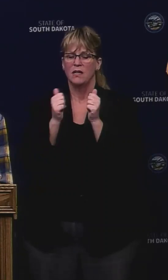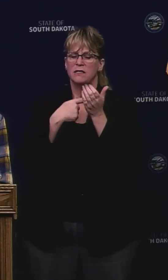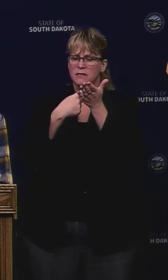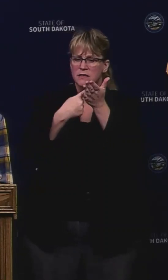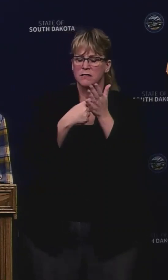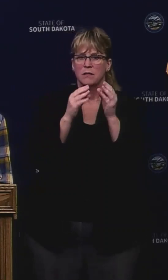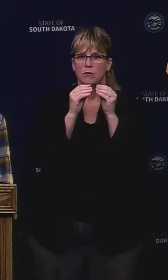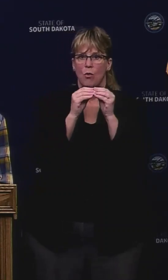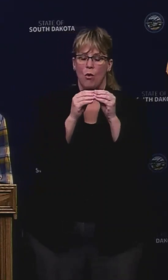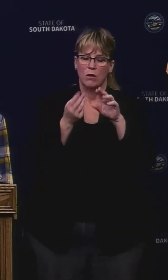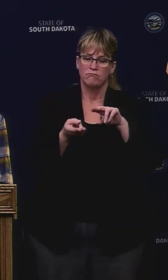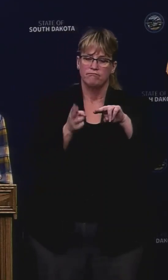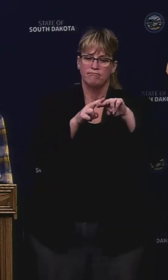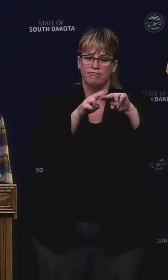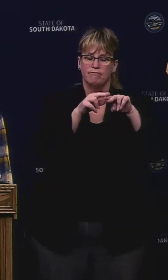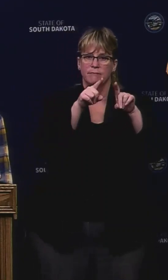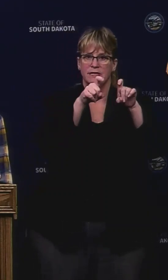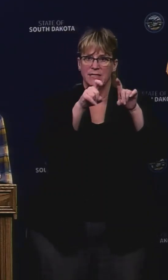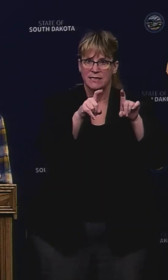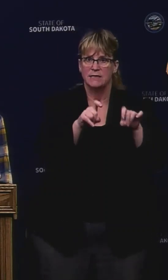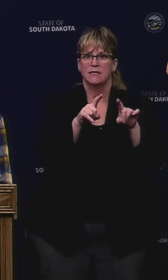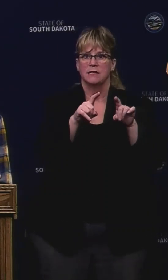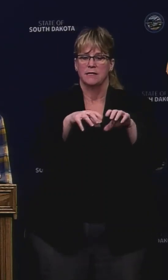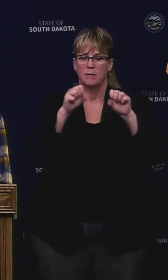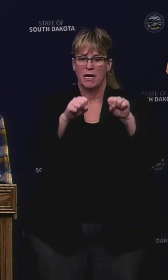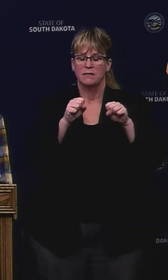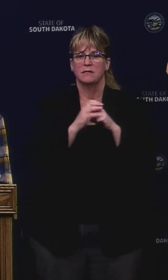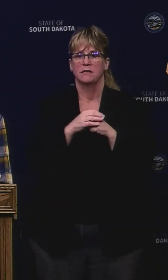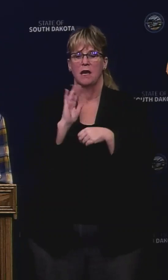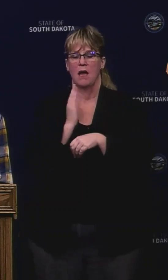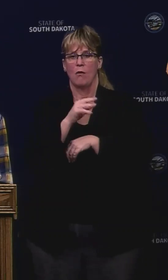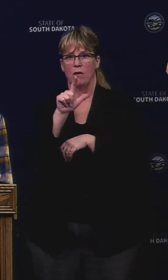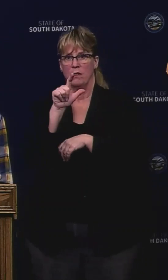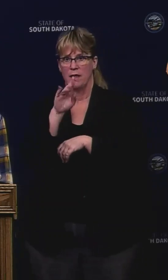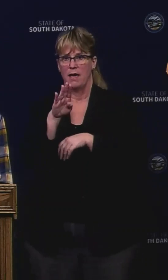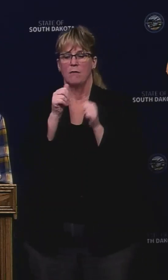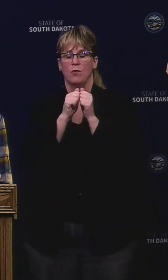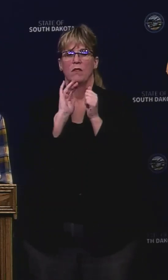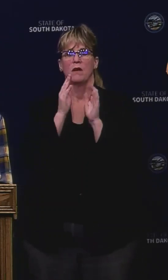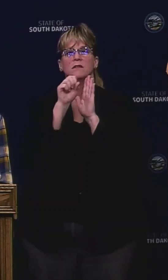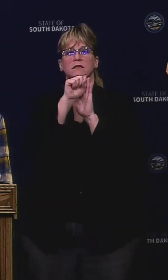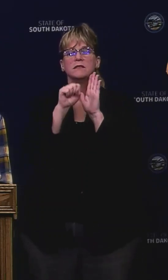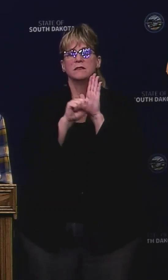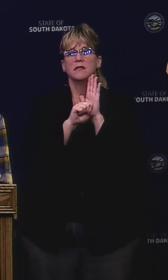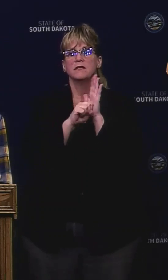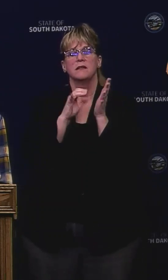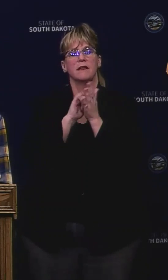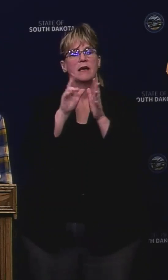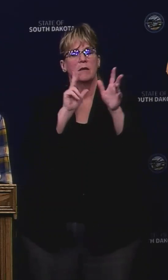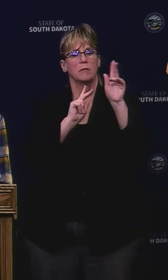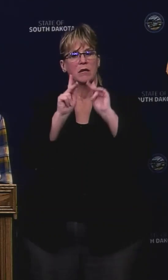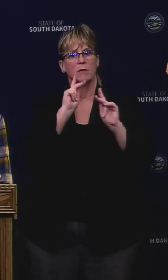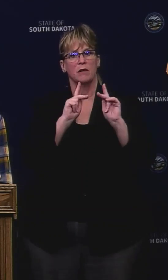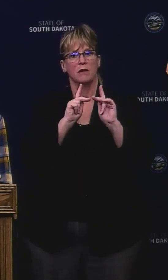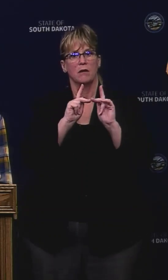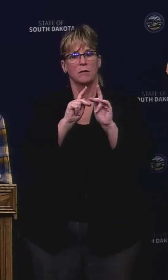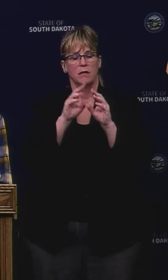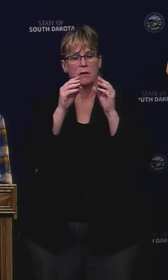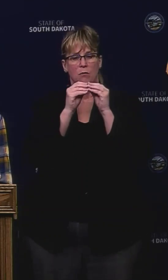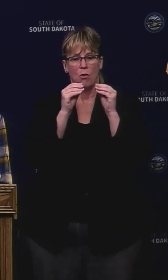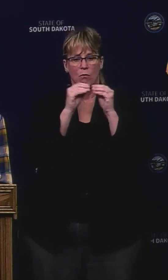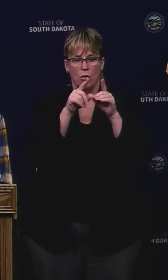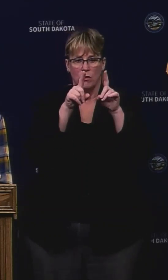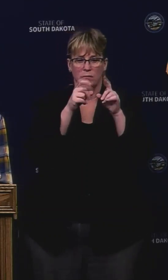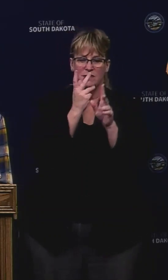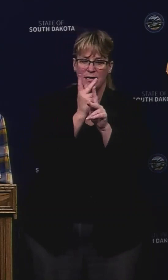over increased testing capabilities, our lab capacities in our states, that people are being aggressive in taking